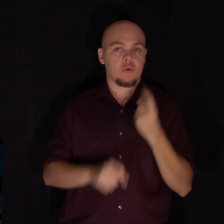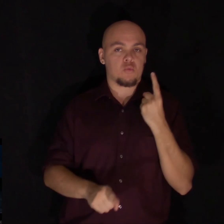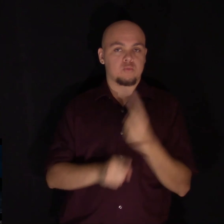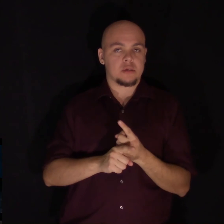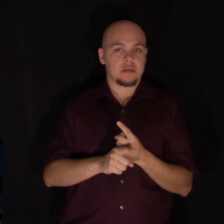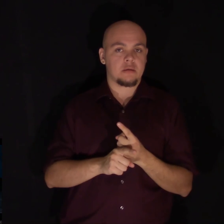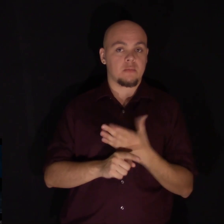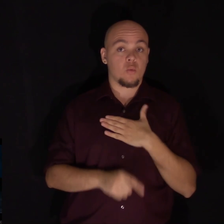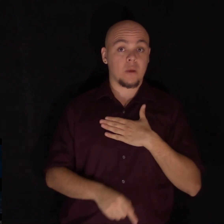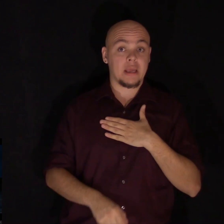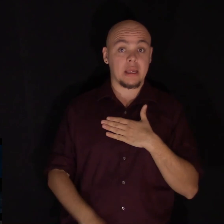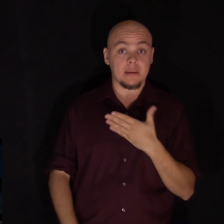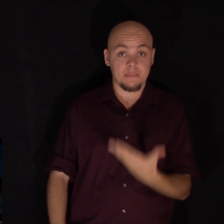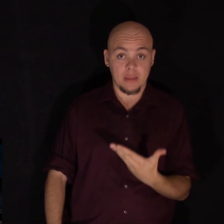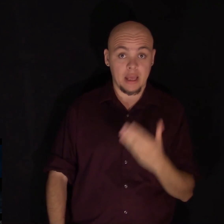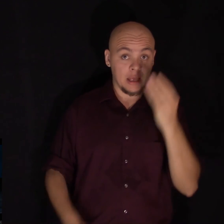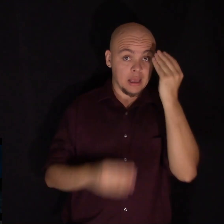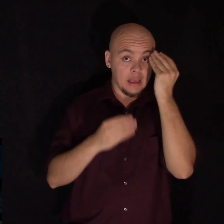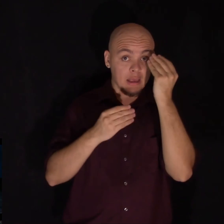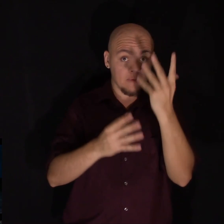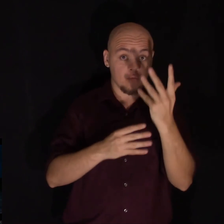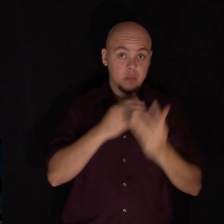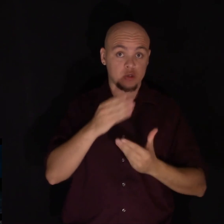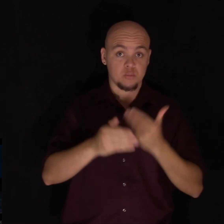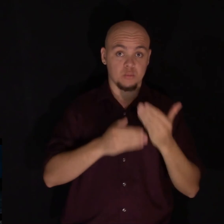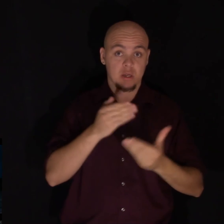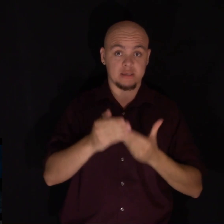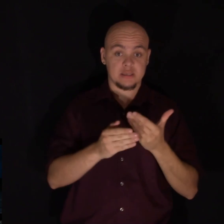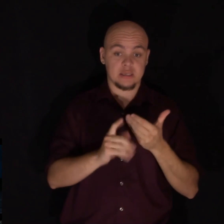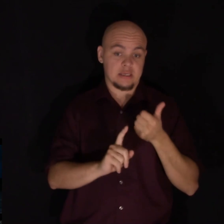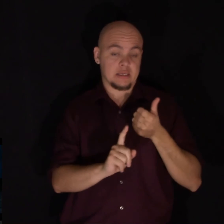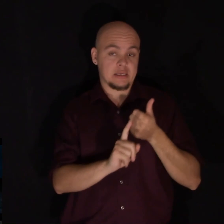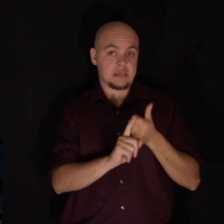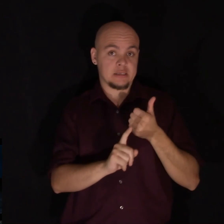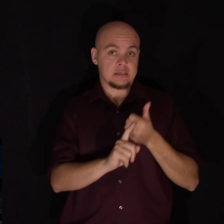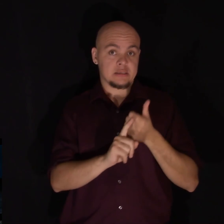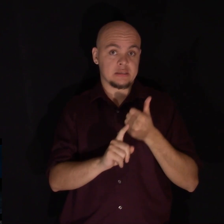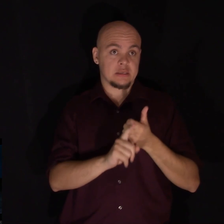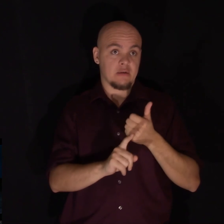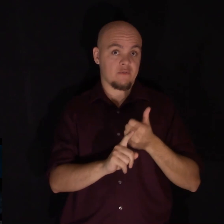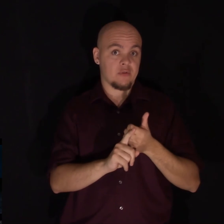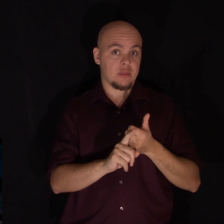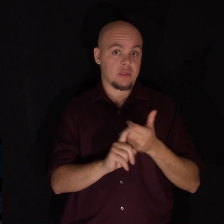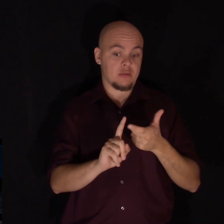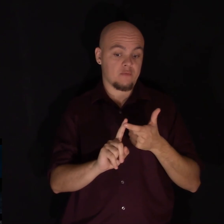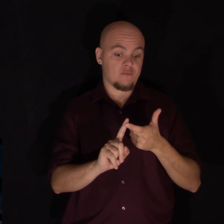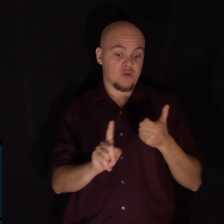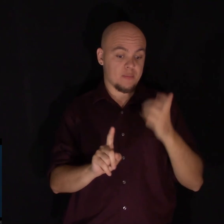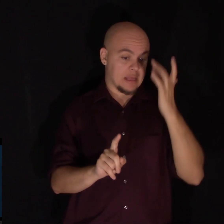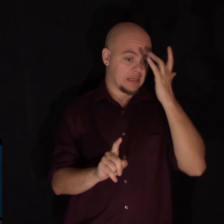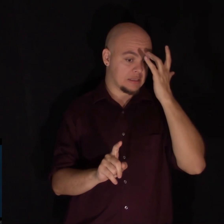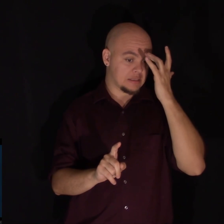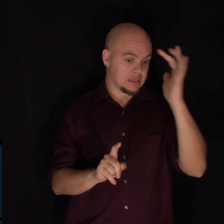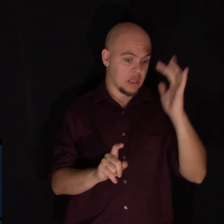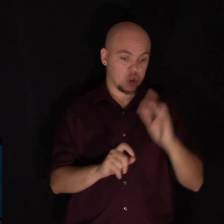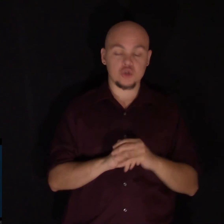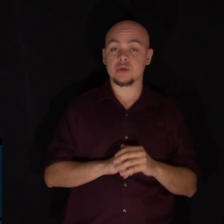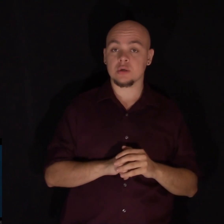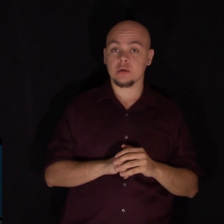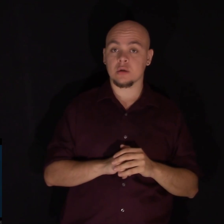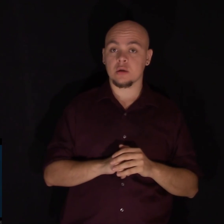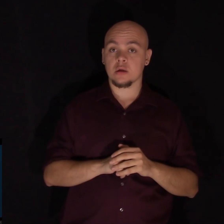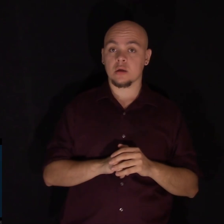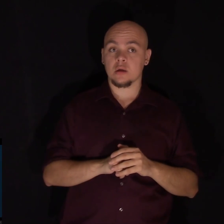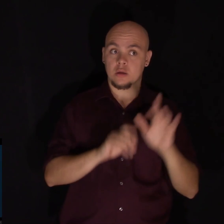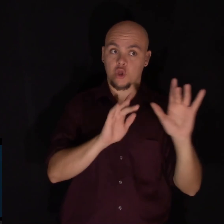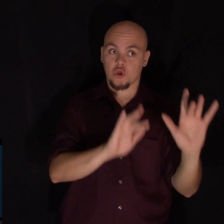admit that information processing is the source of intelligence, that some appropriate computational system